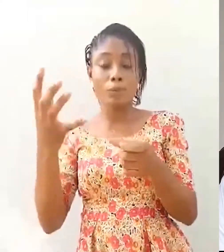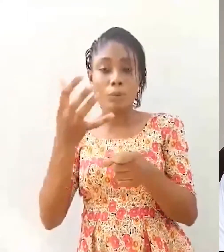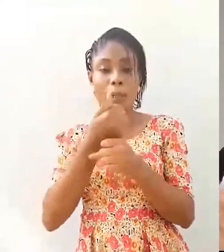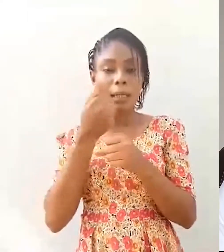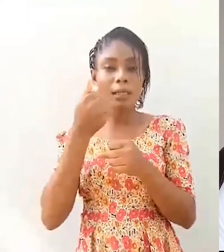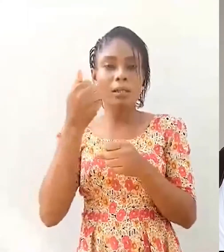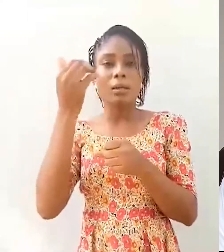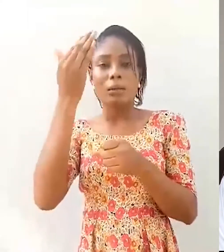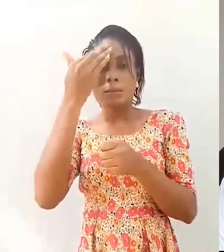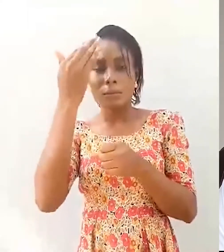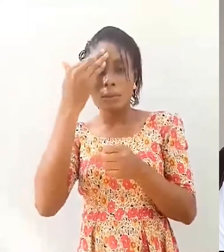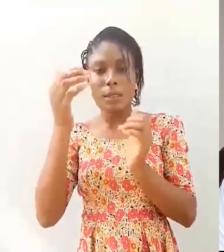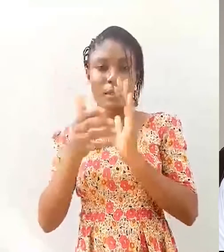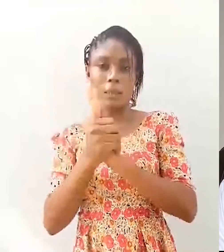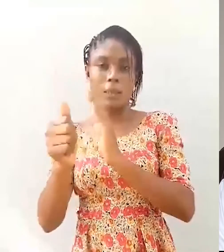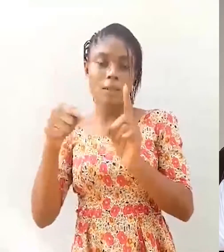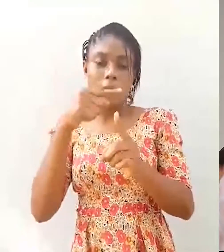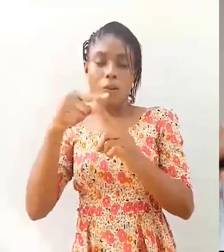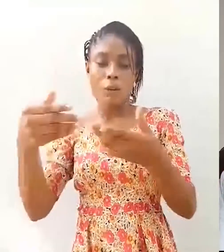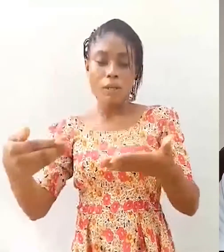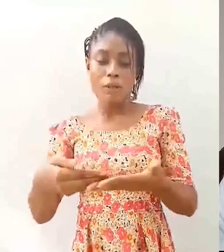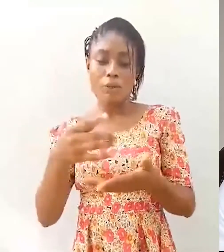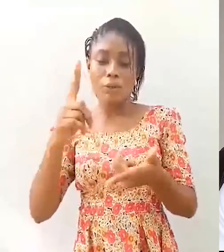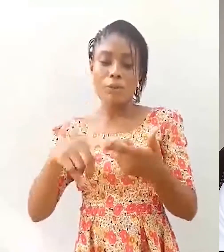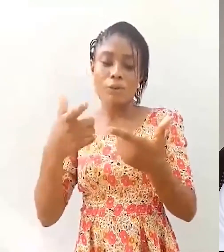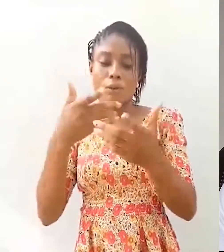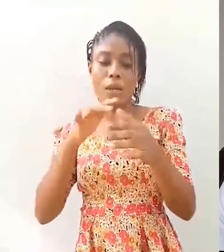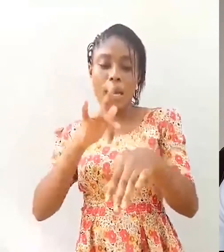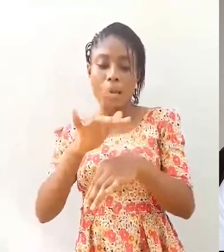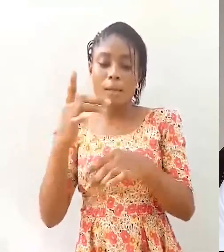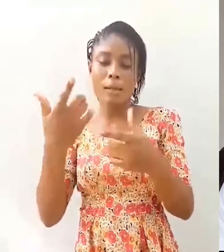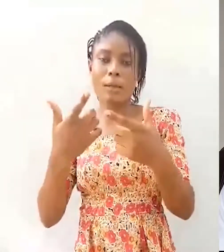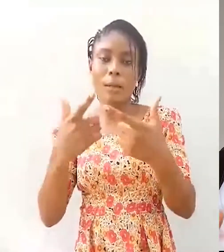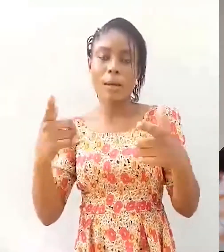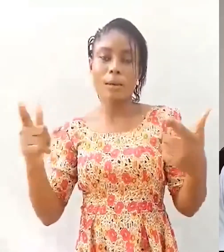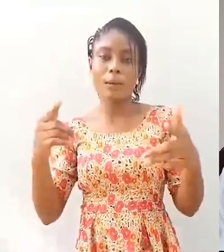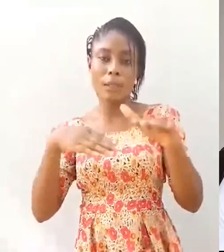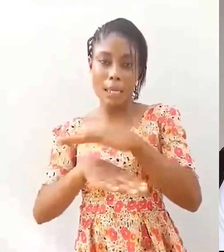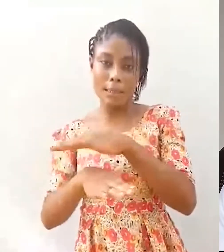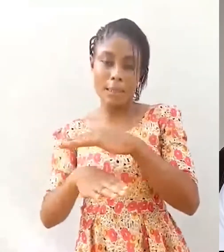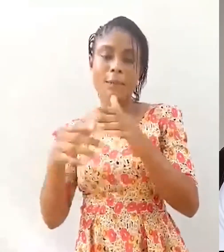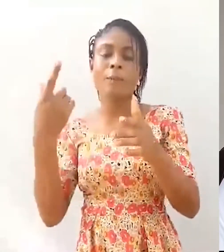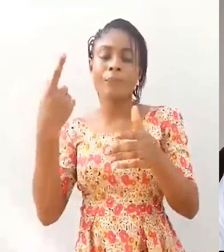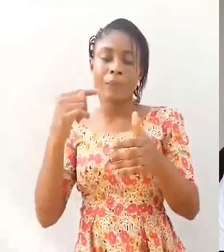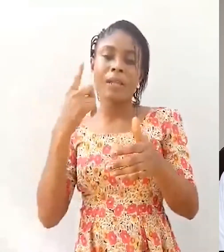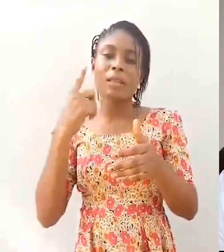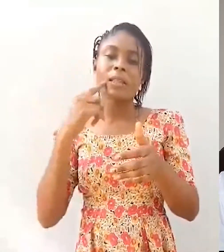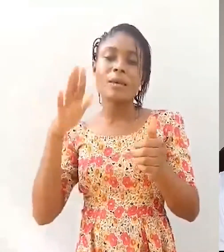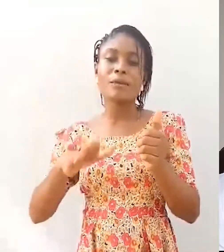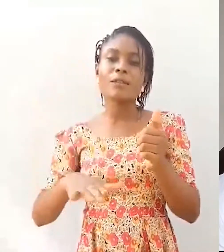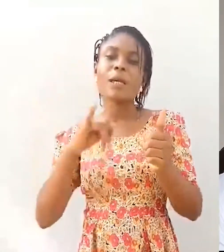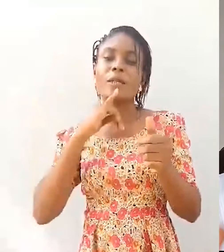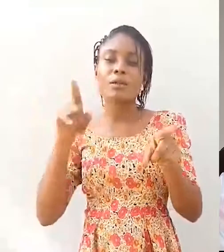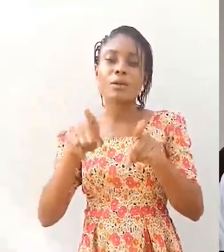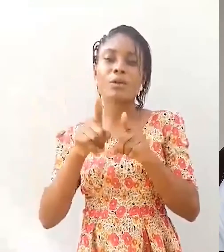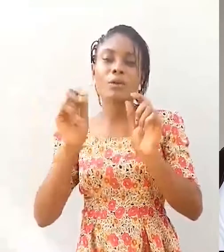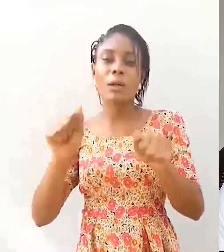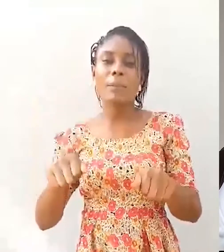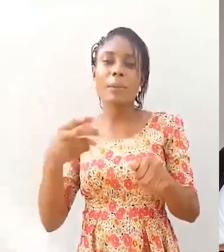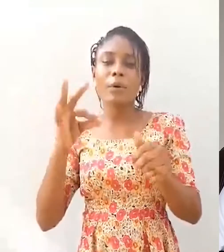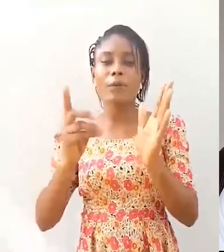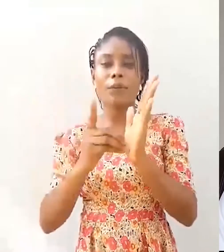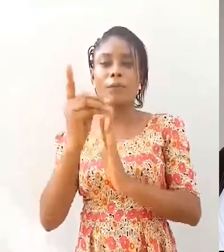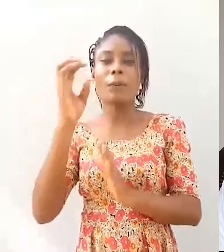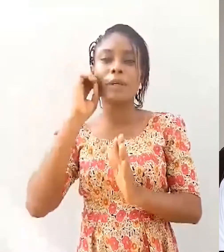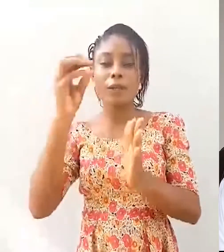access. And the deaf child is also capable of developing his own sign language called home sign, which is more